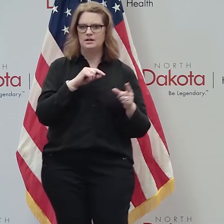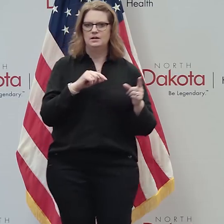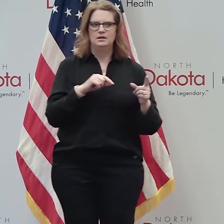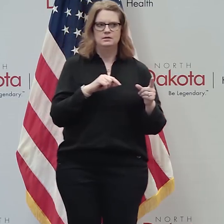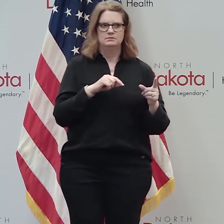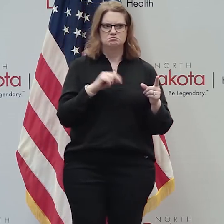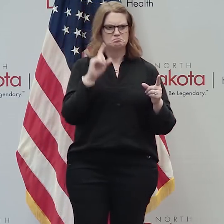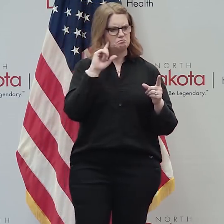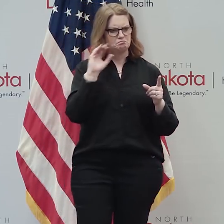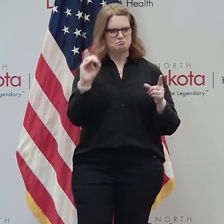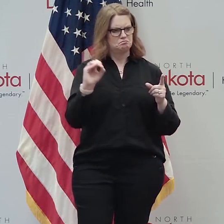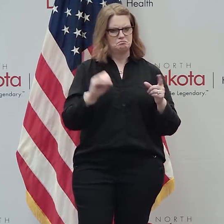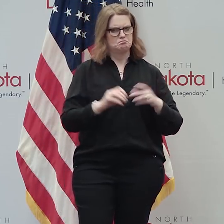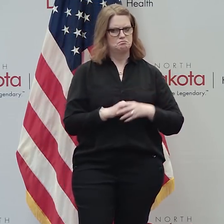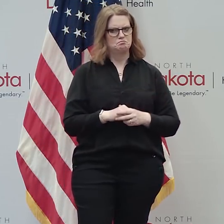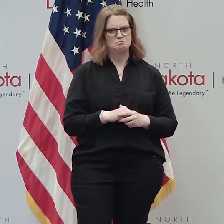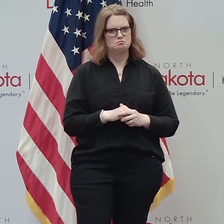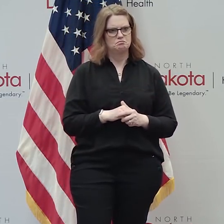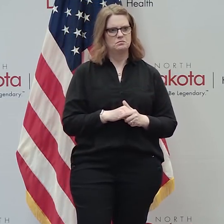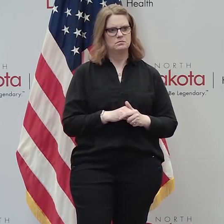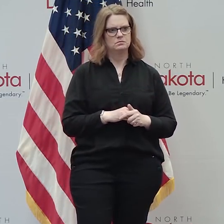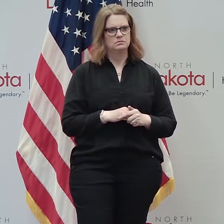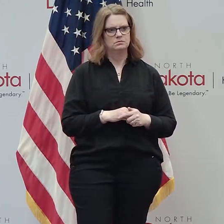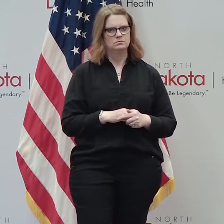Haven't heard that. I mean,